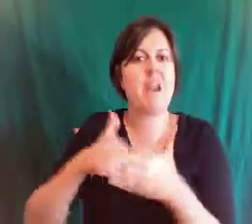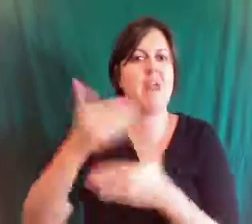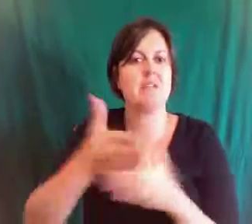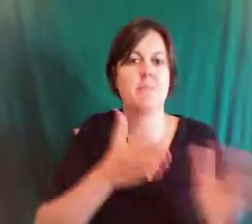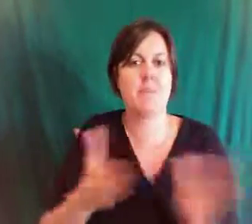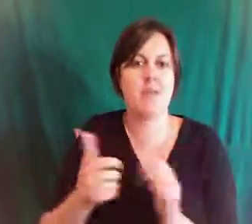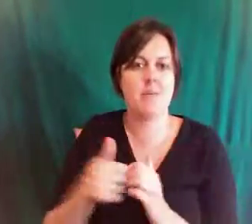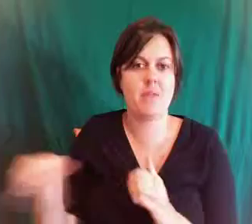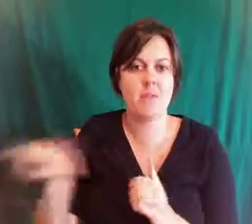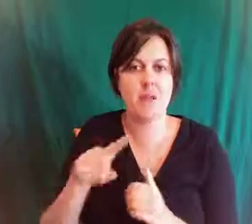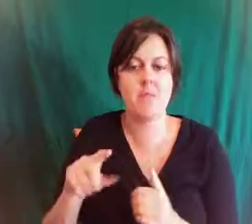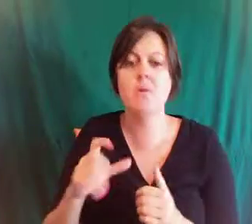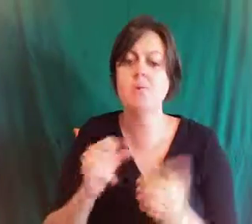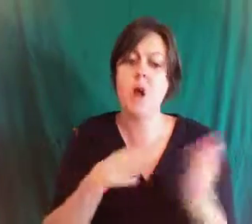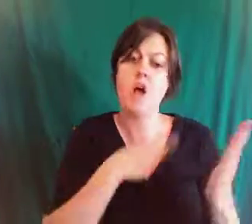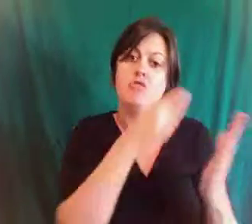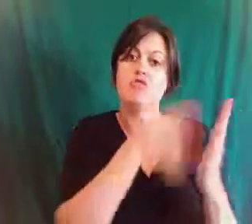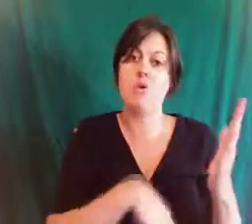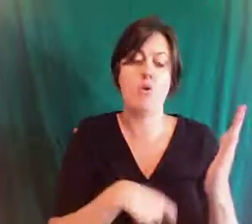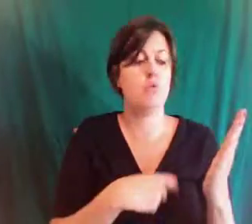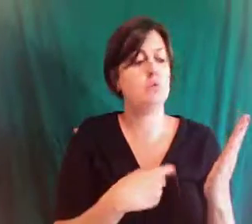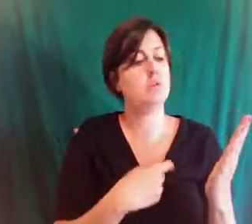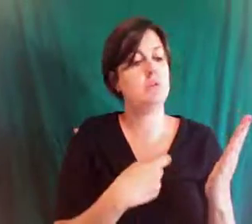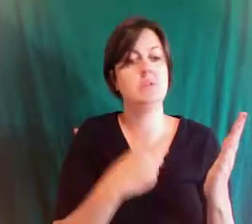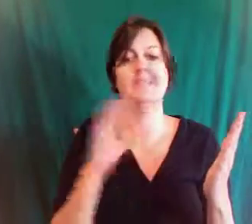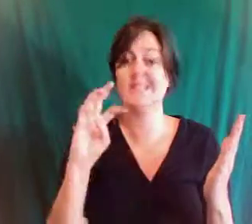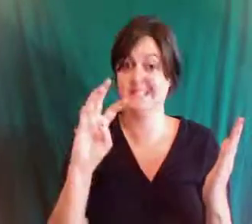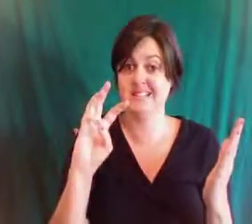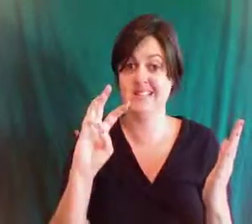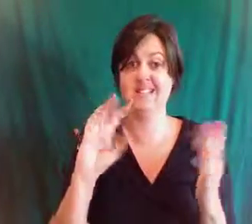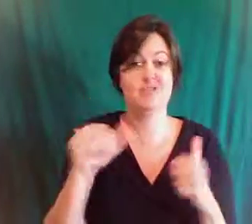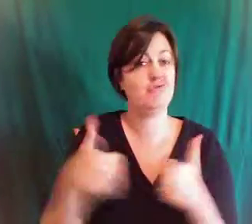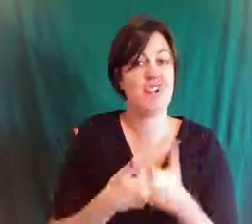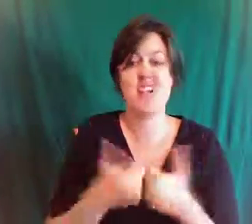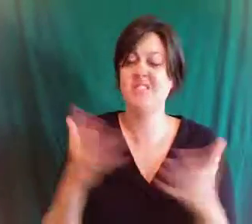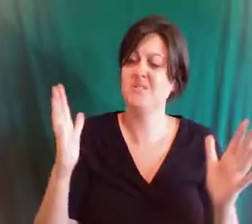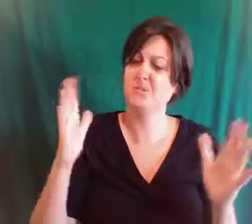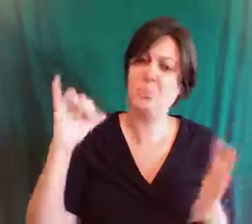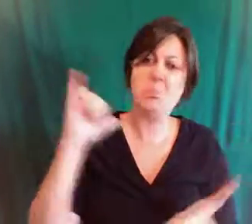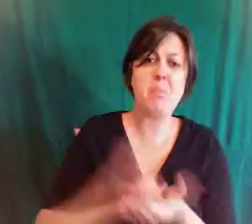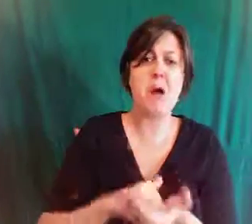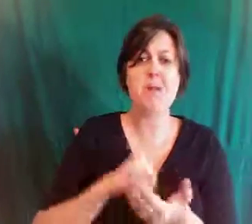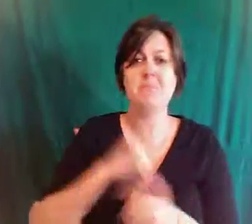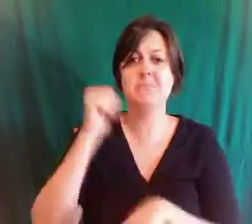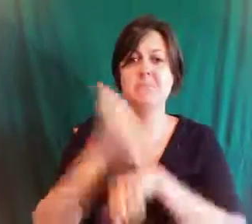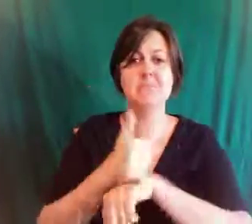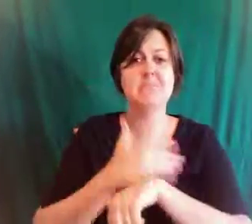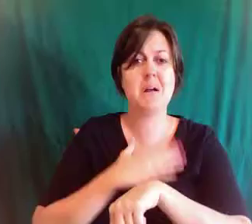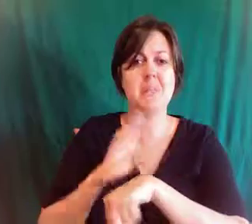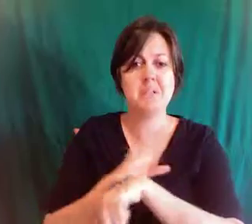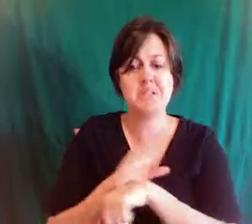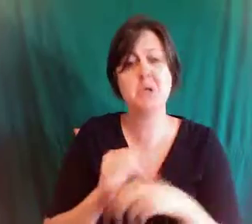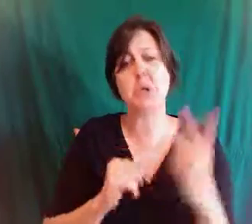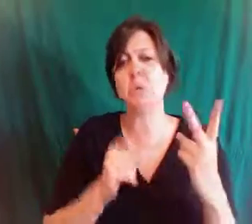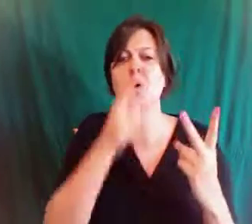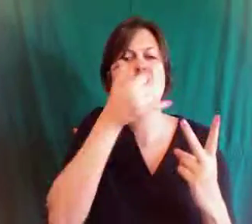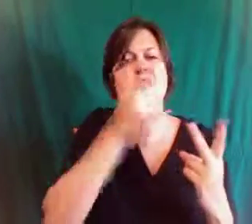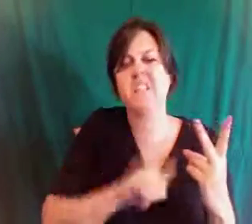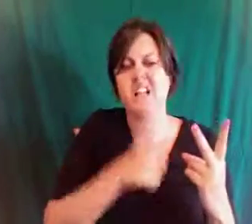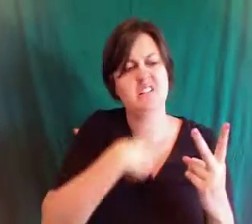off right away. That's ridiculous. And tackle the other 4, and a couple of them were things that I just had to decide